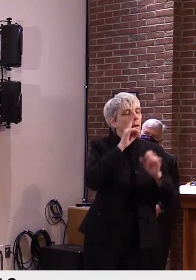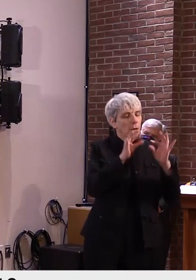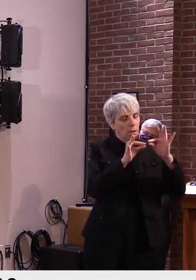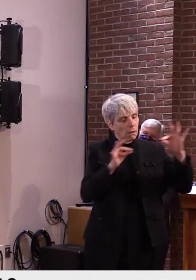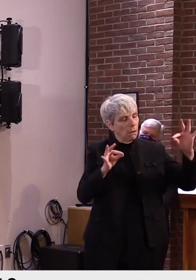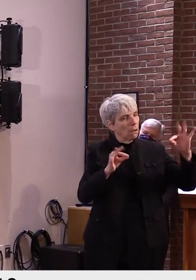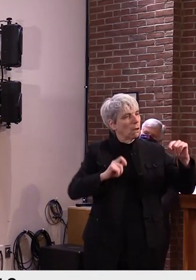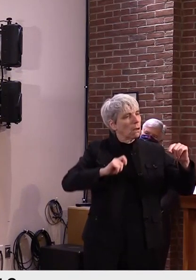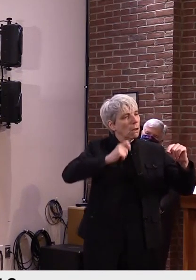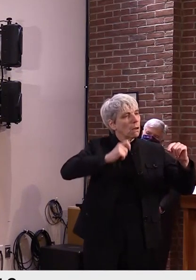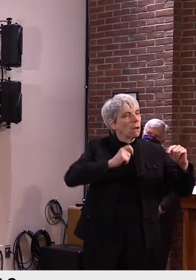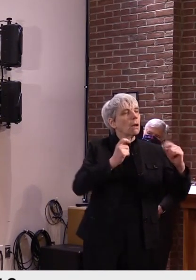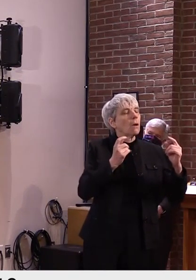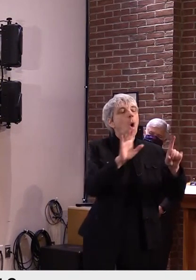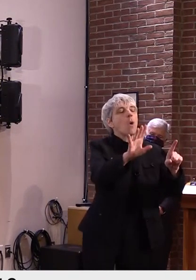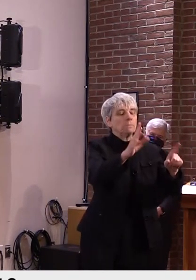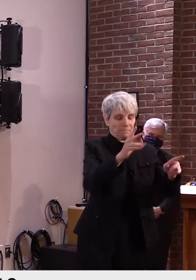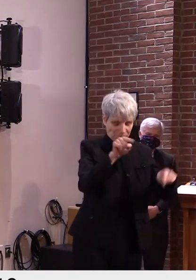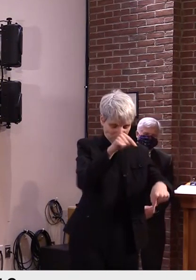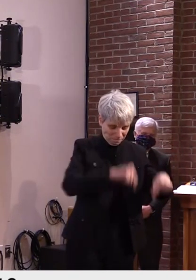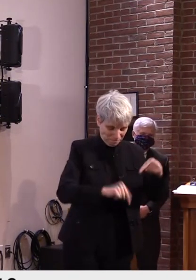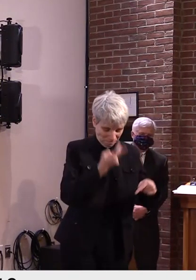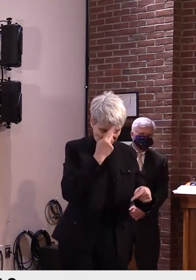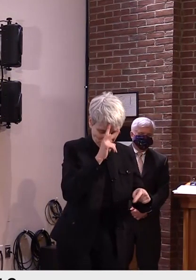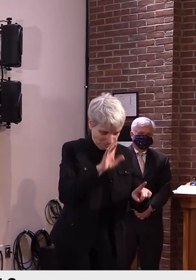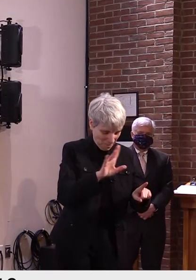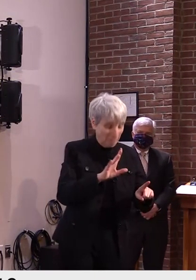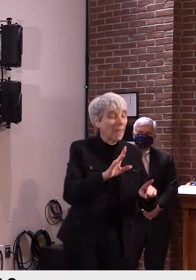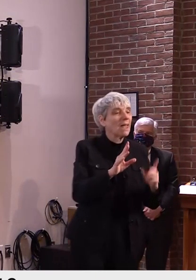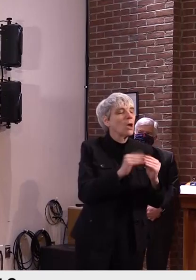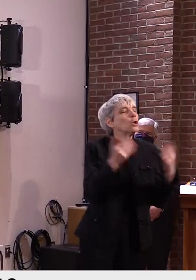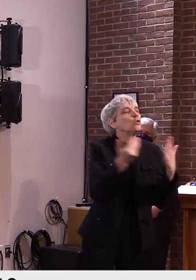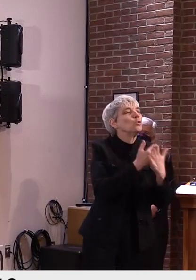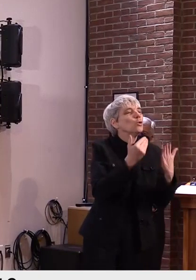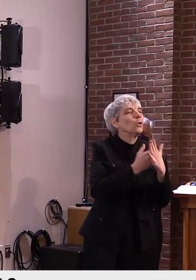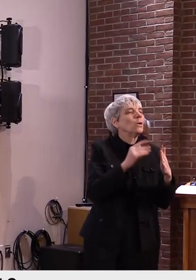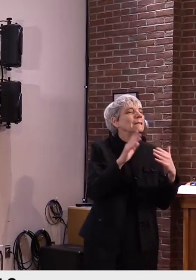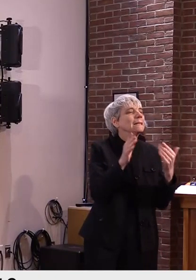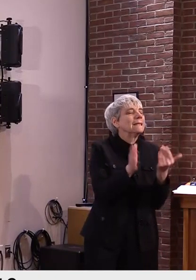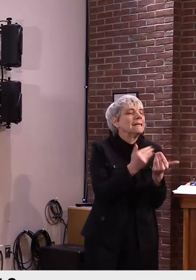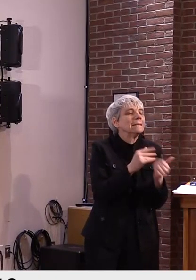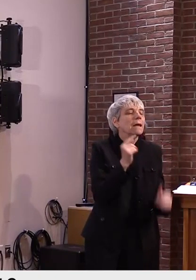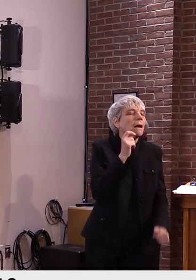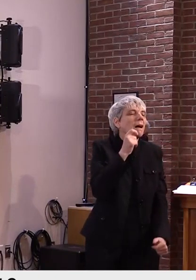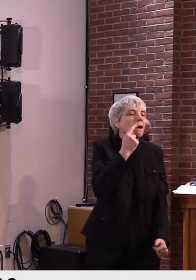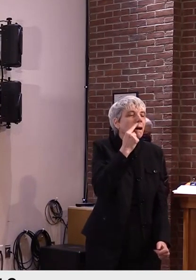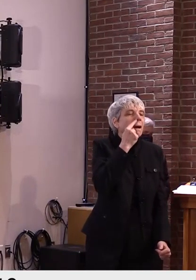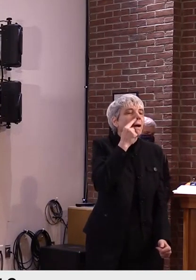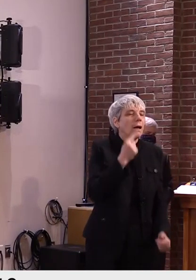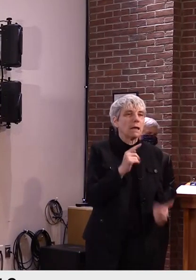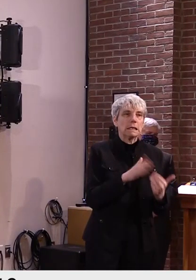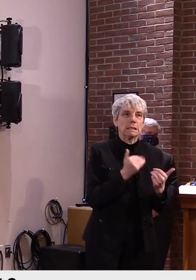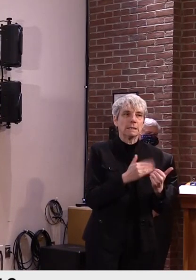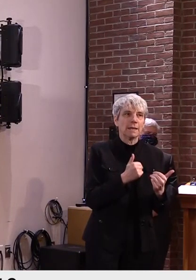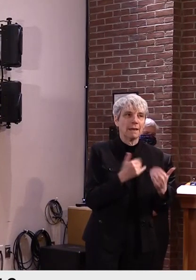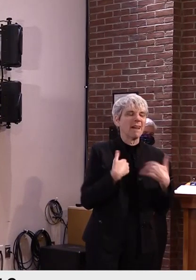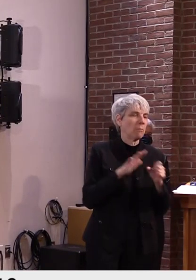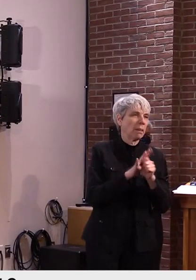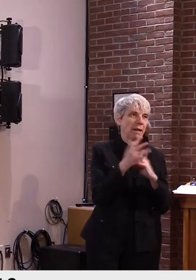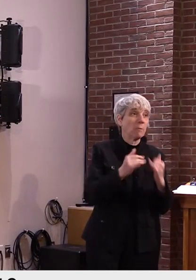so less of the brain tickling that many of us have enjoyed thus far. I have one additional